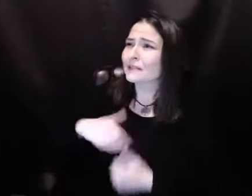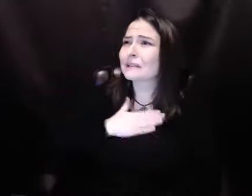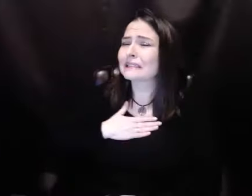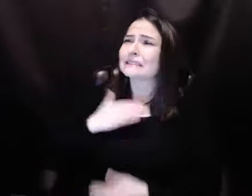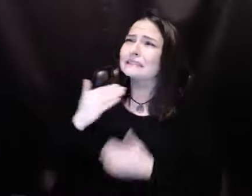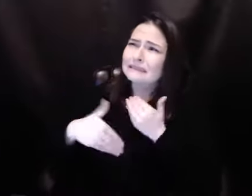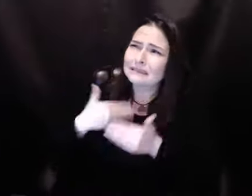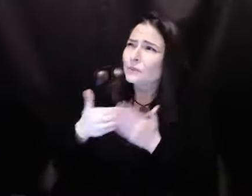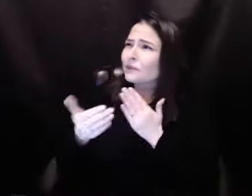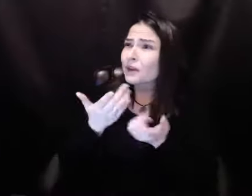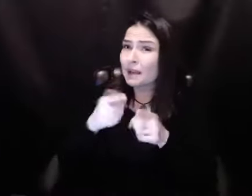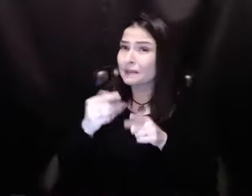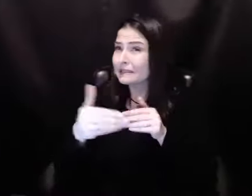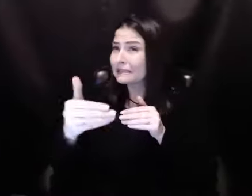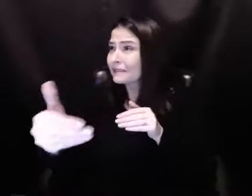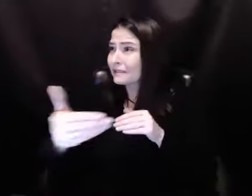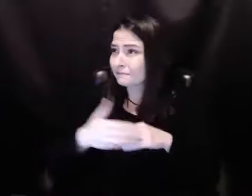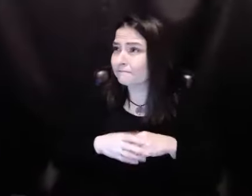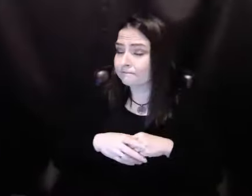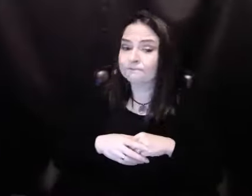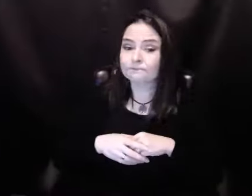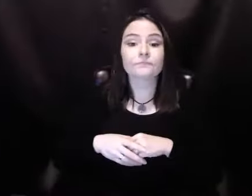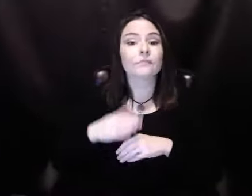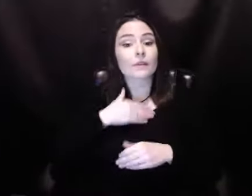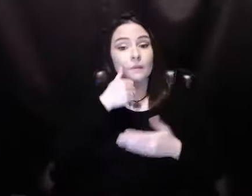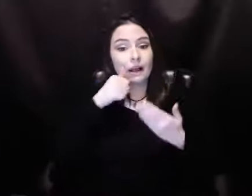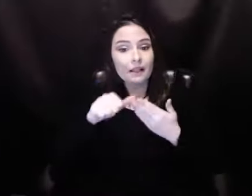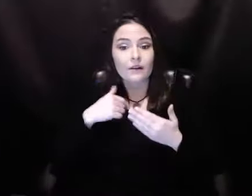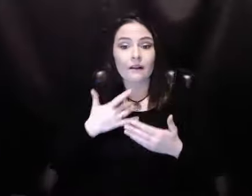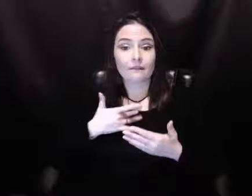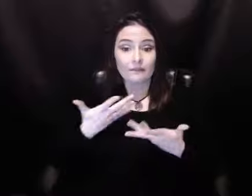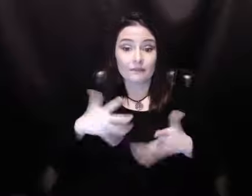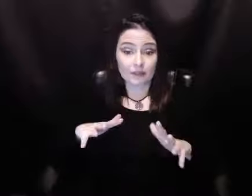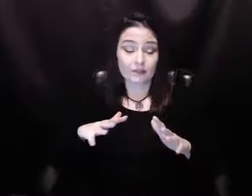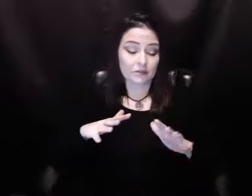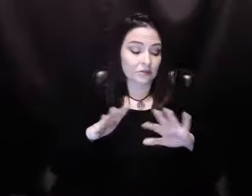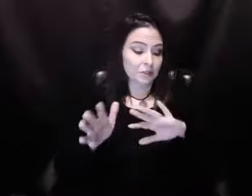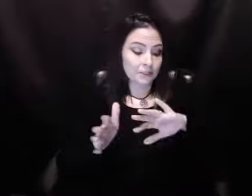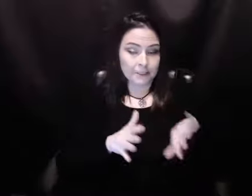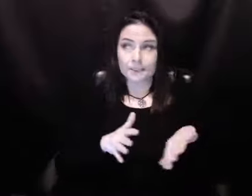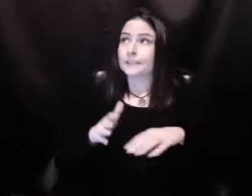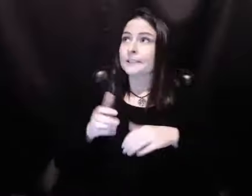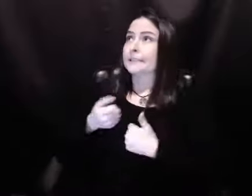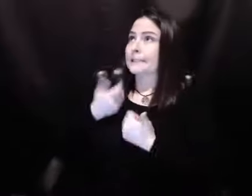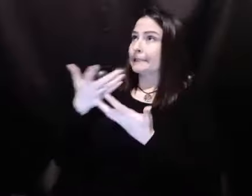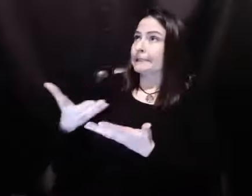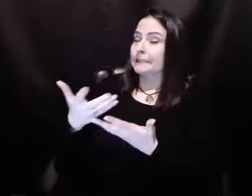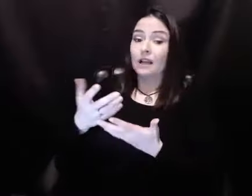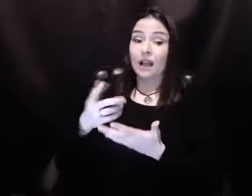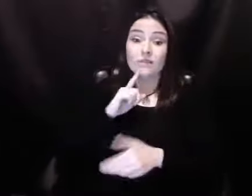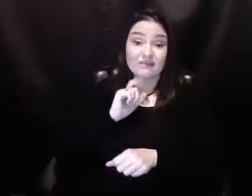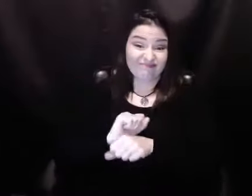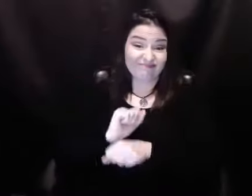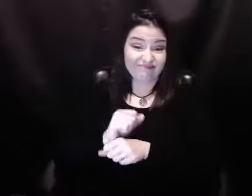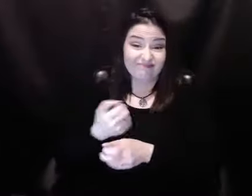my heart. I cried many times during this admission to the God of my understanding, and I remember pleading for